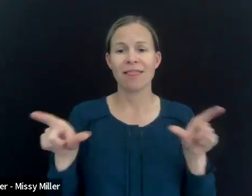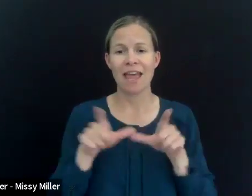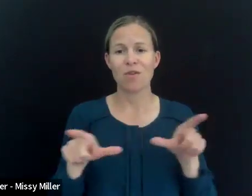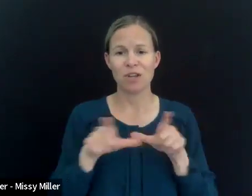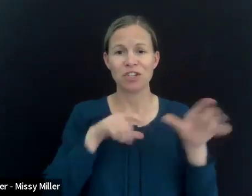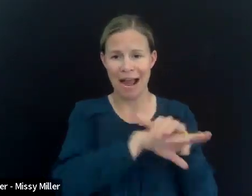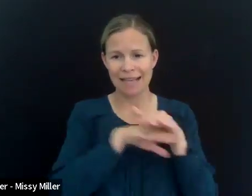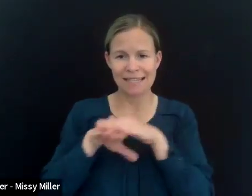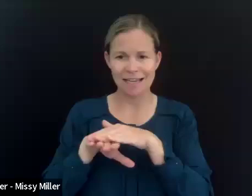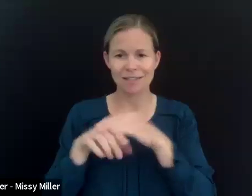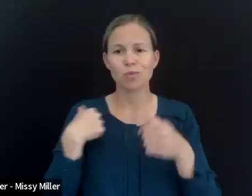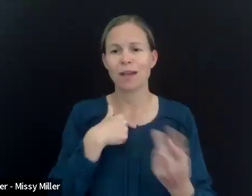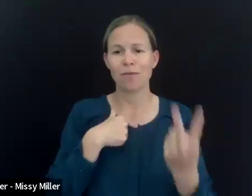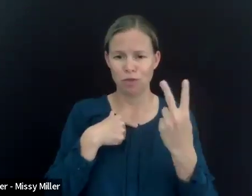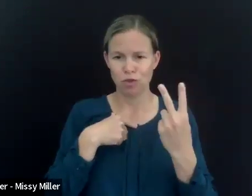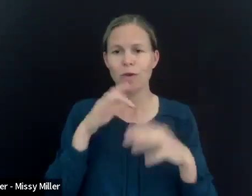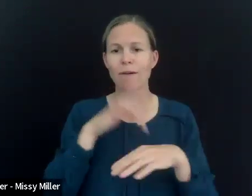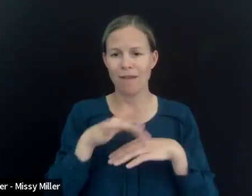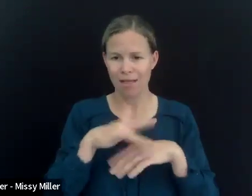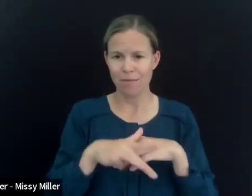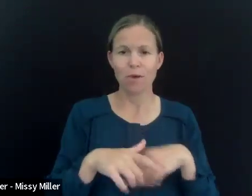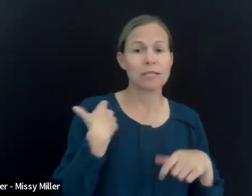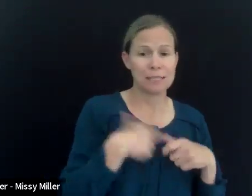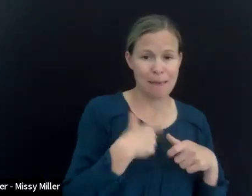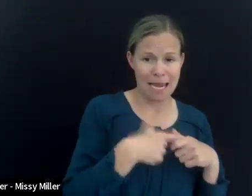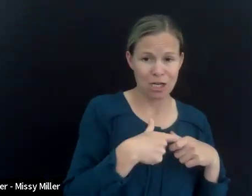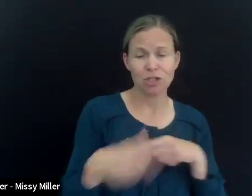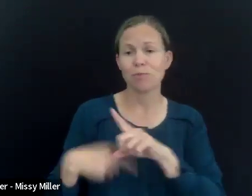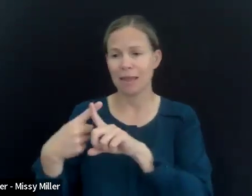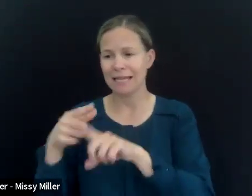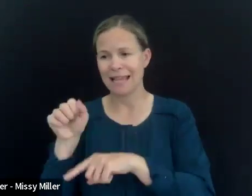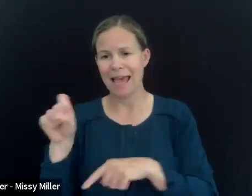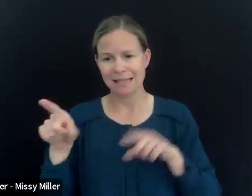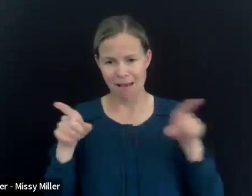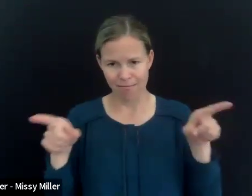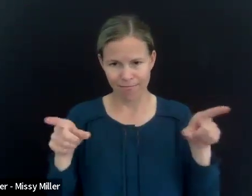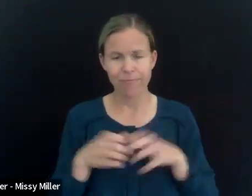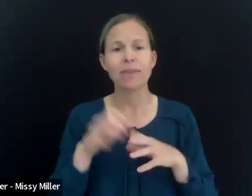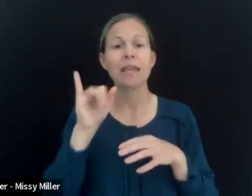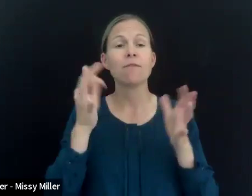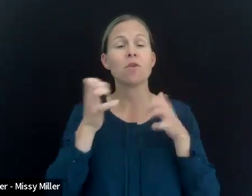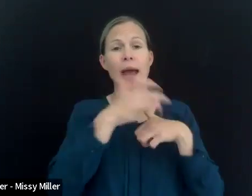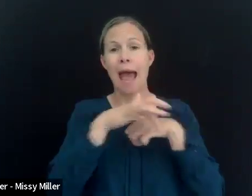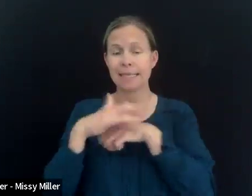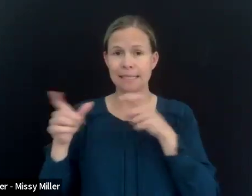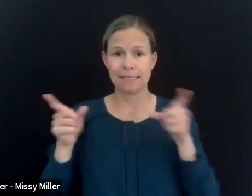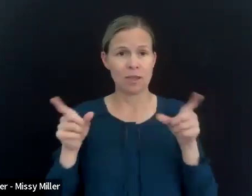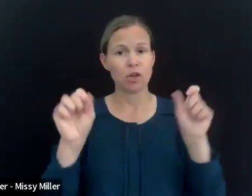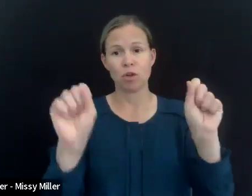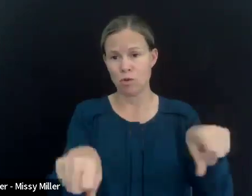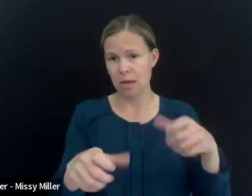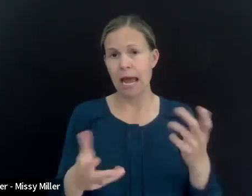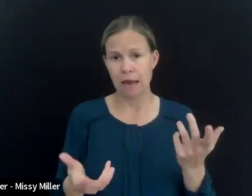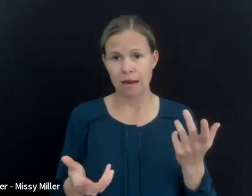have interpretation in both Spanish and American Sign Language. If you'd like to access either of those interpretation